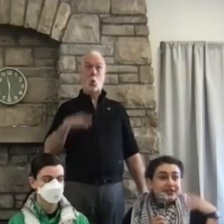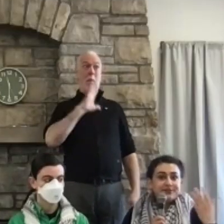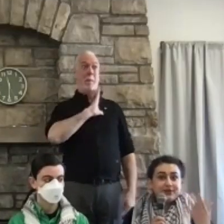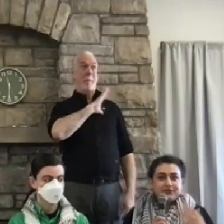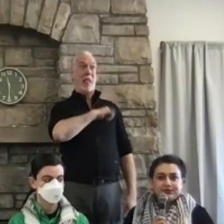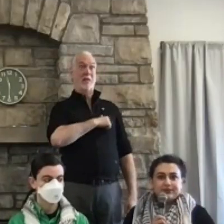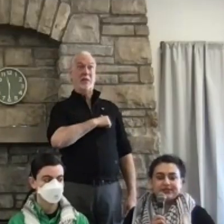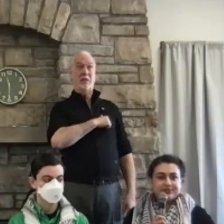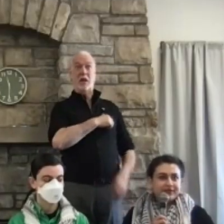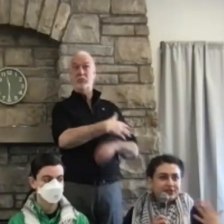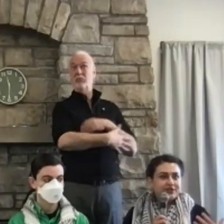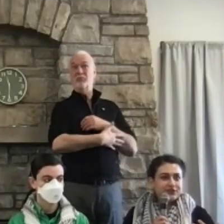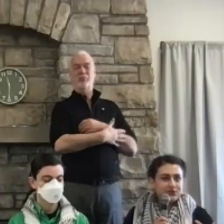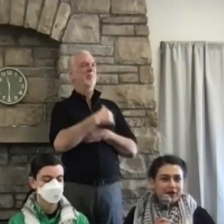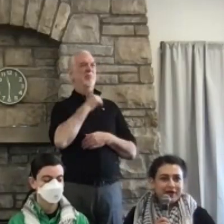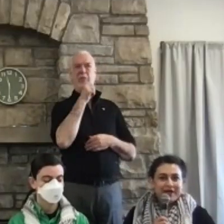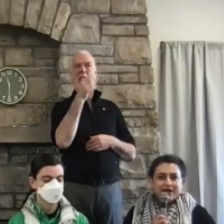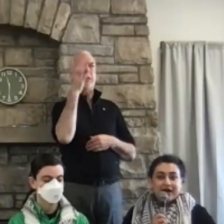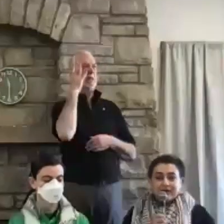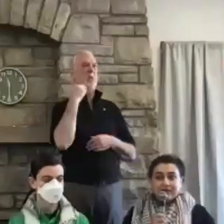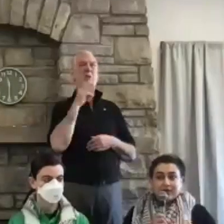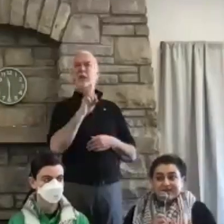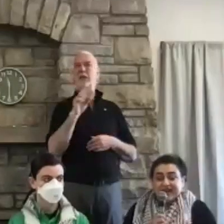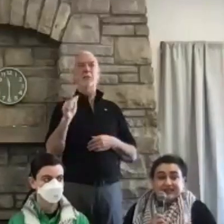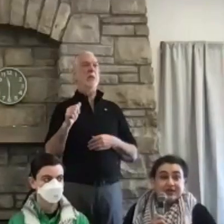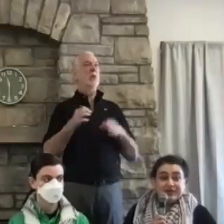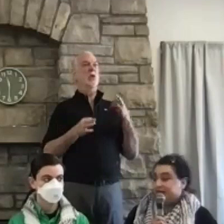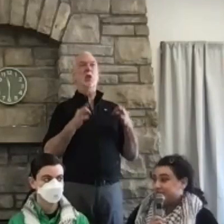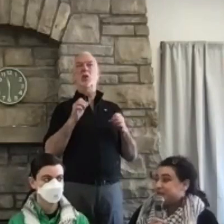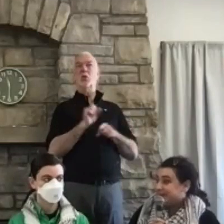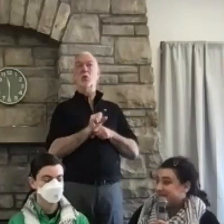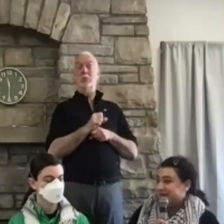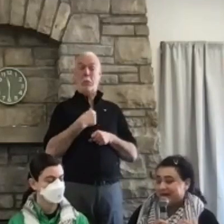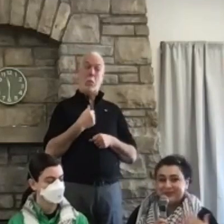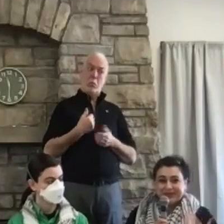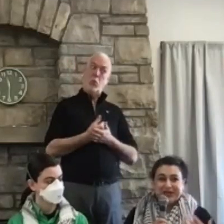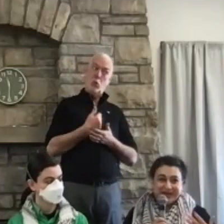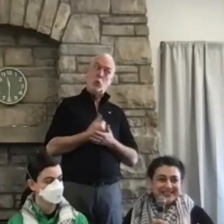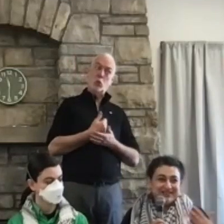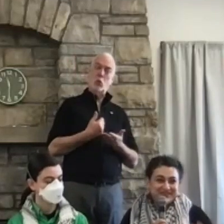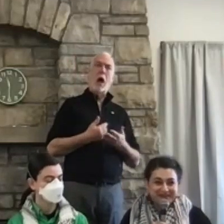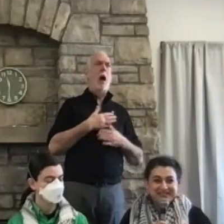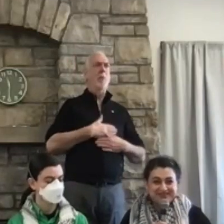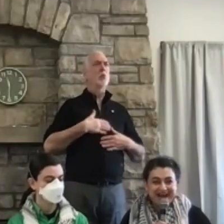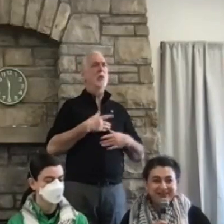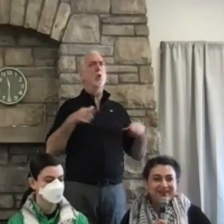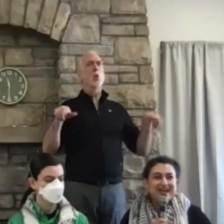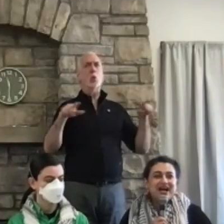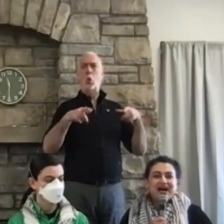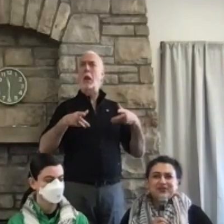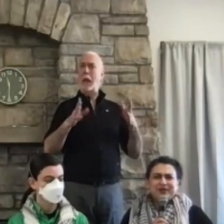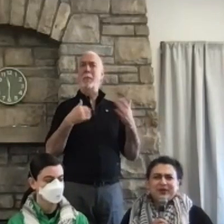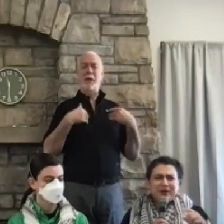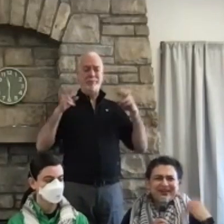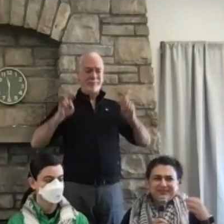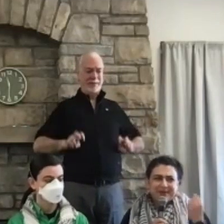I wasn't exposed to disability justice work. If anything, I'm very new to it, so I appreciate you guys having me on this panel.